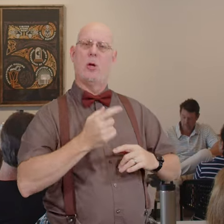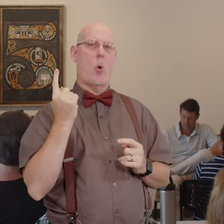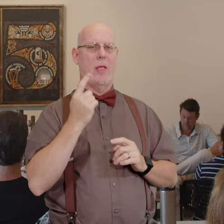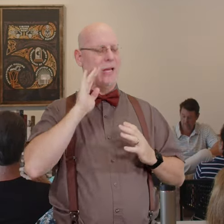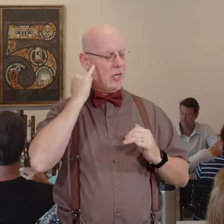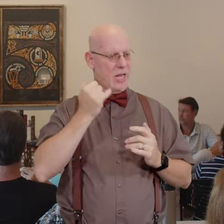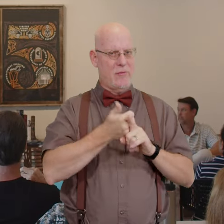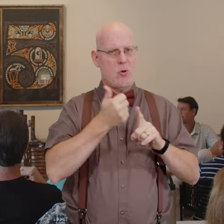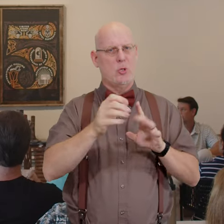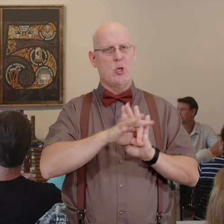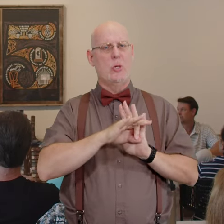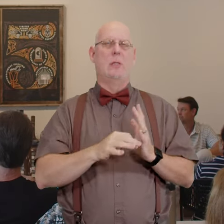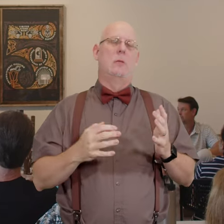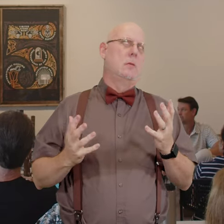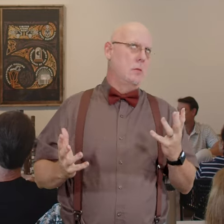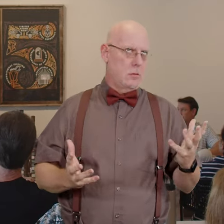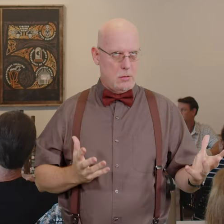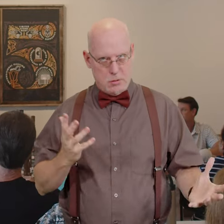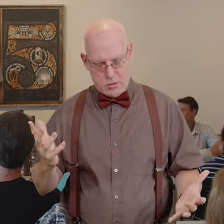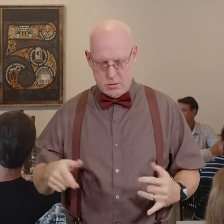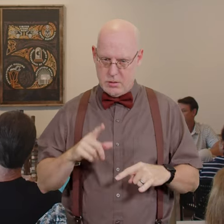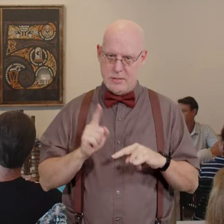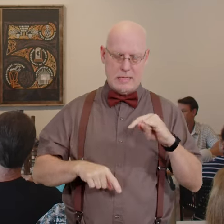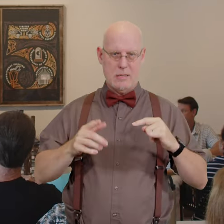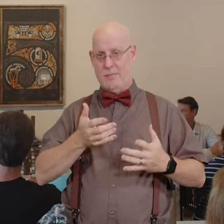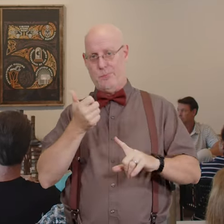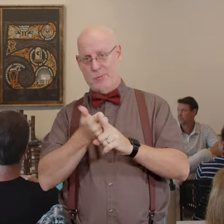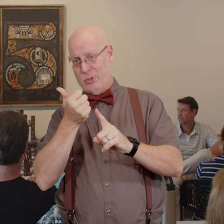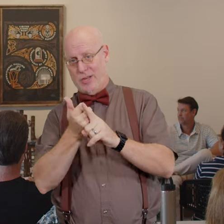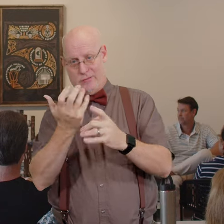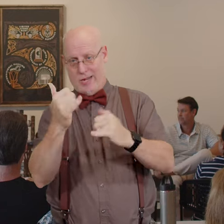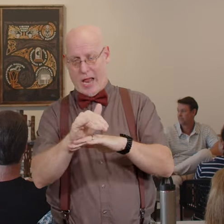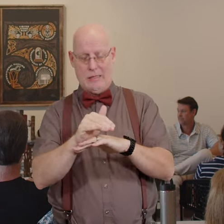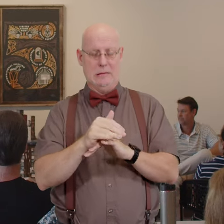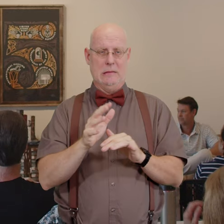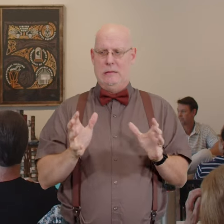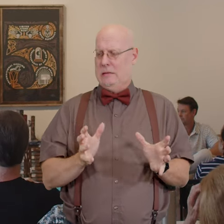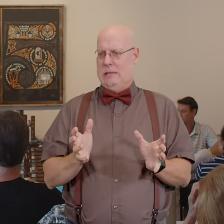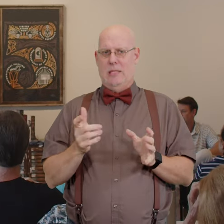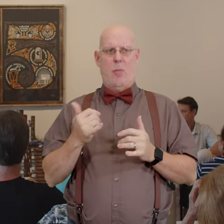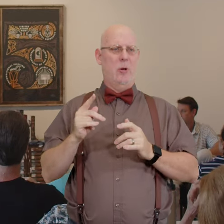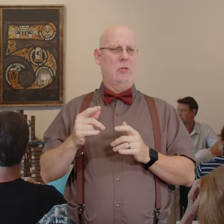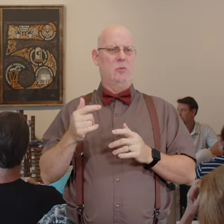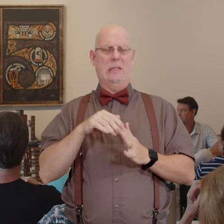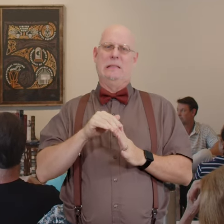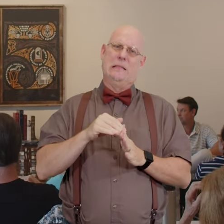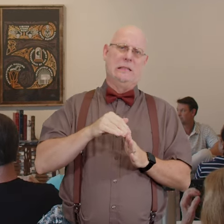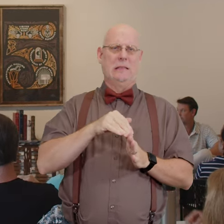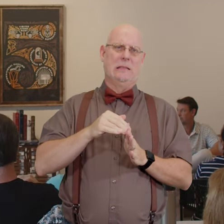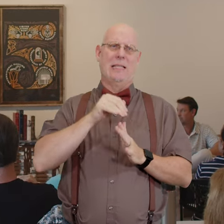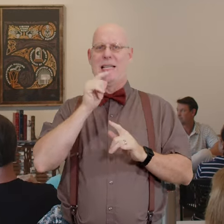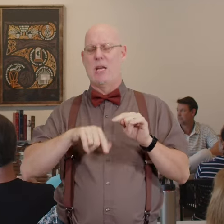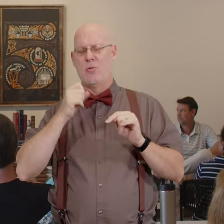And they're like, no, you can only be here of your own free will. So there's nowhere to land. And maybe that's you guys tonight. Maybe you're like, or maybe somebody watching online, you're